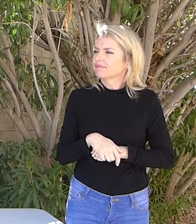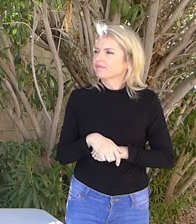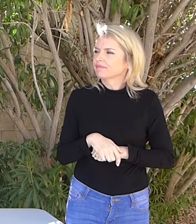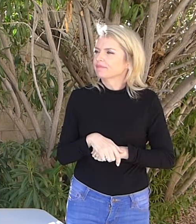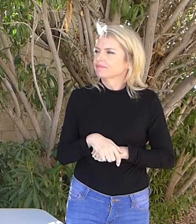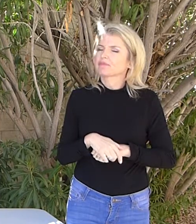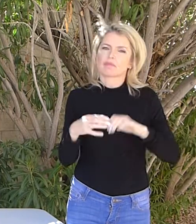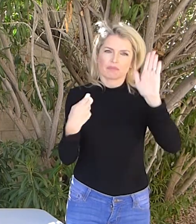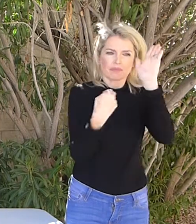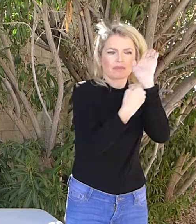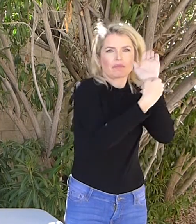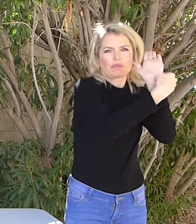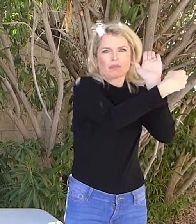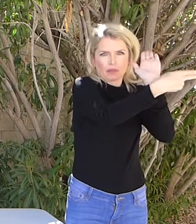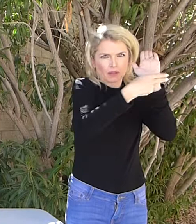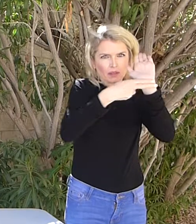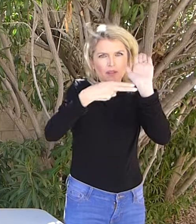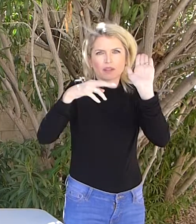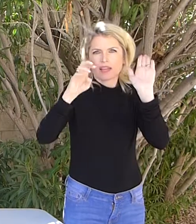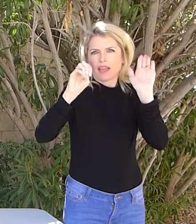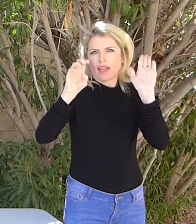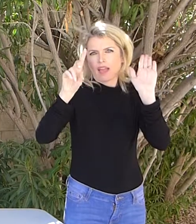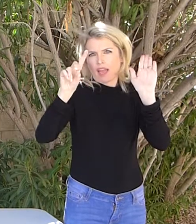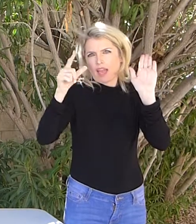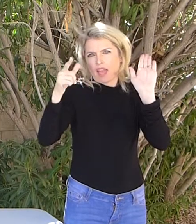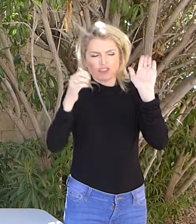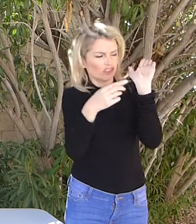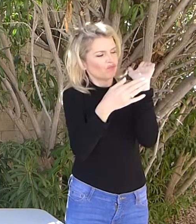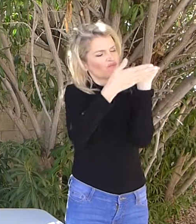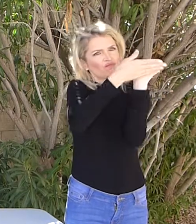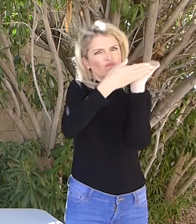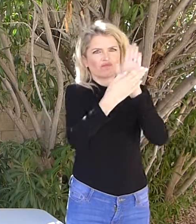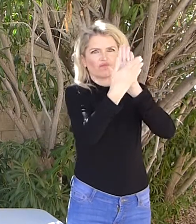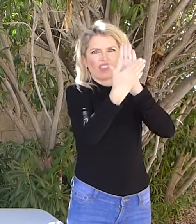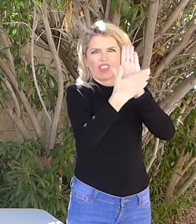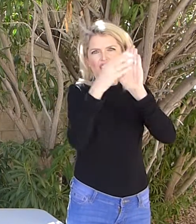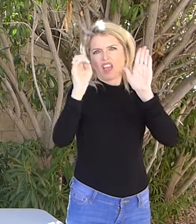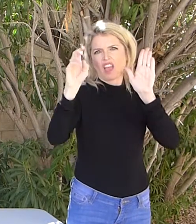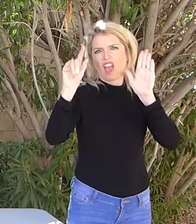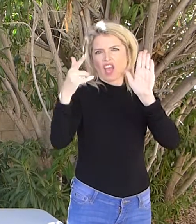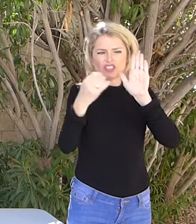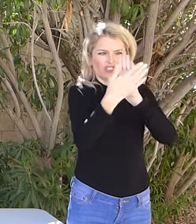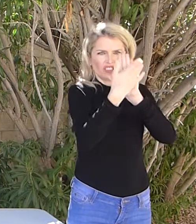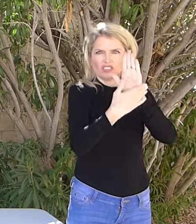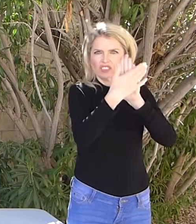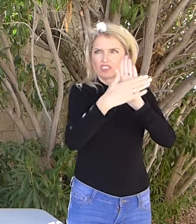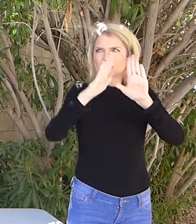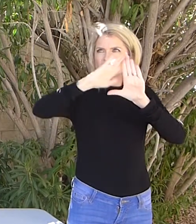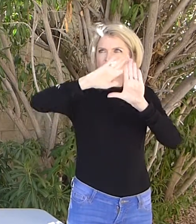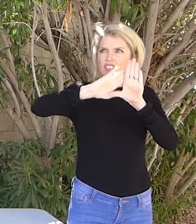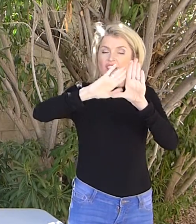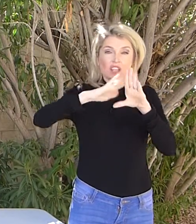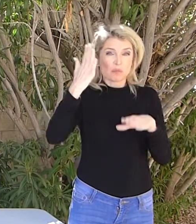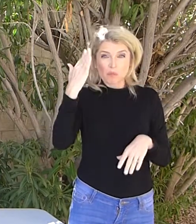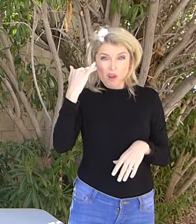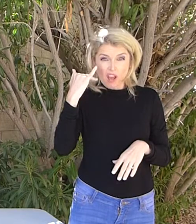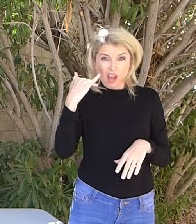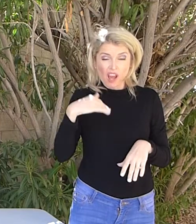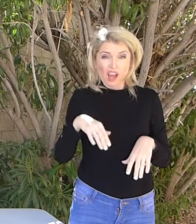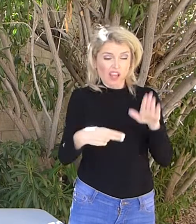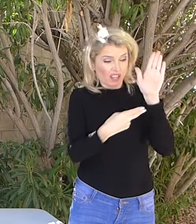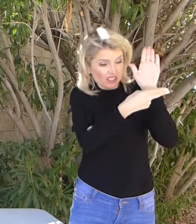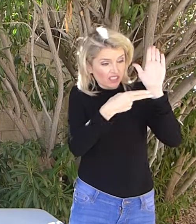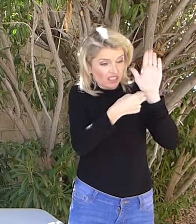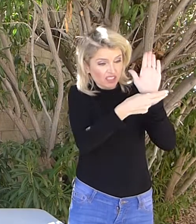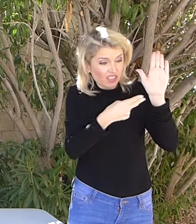I'm going to go along my edges, get those covered now. The reason why you want to cover them now is because if you go back at the